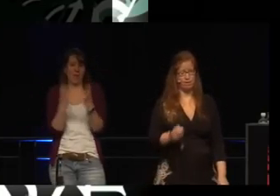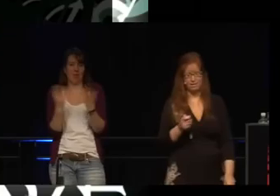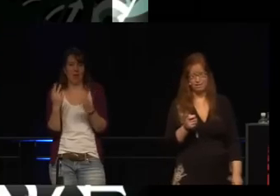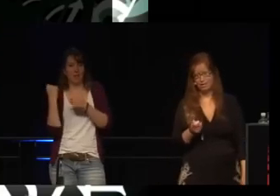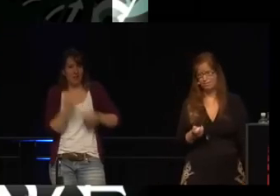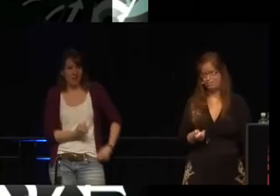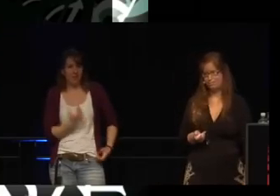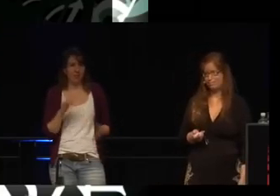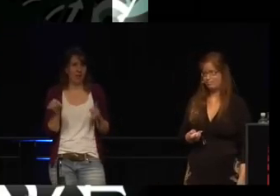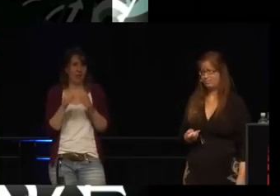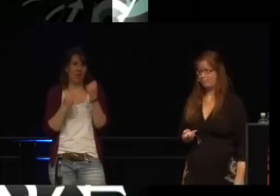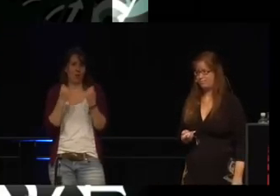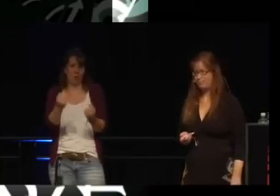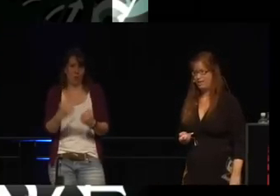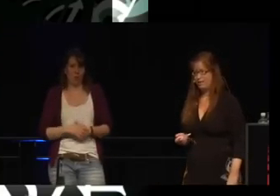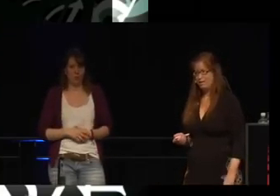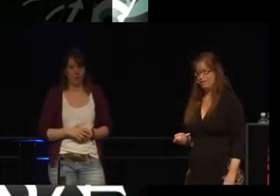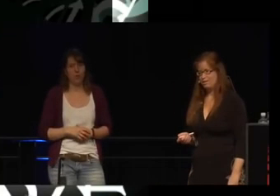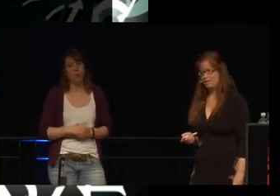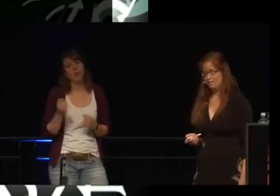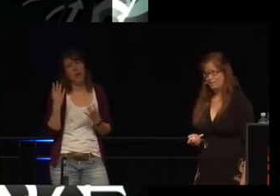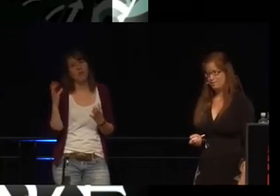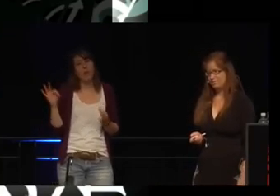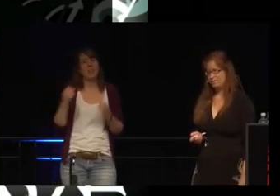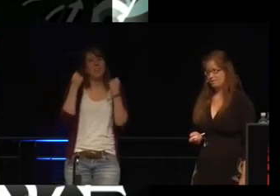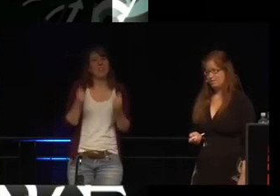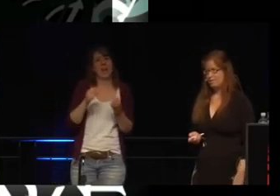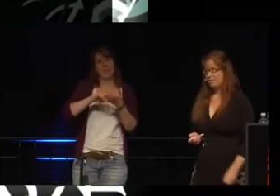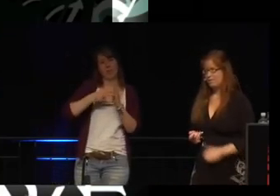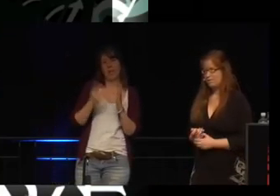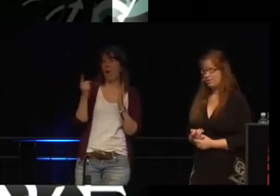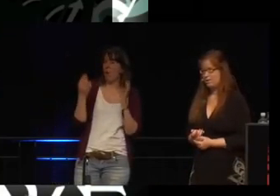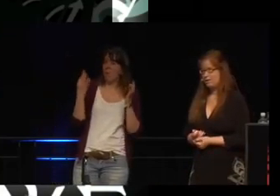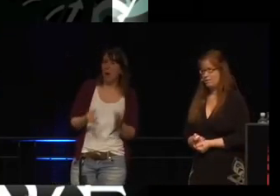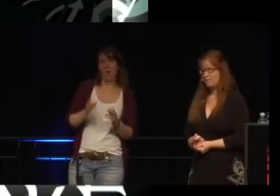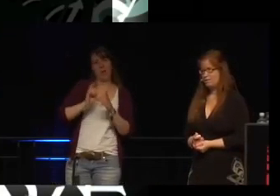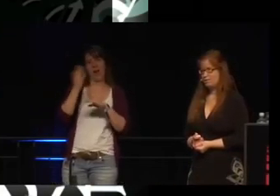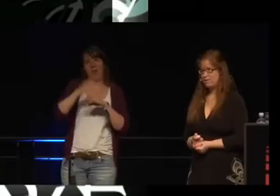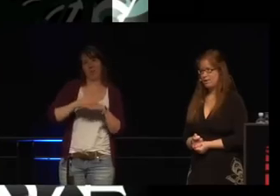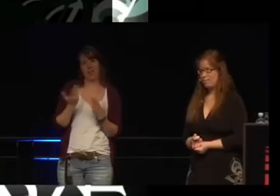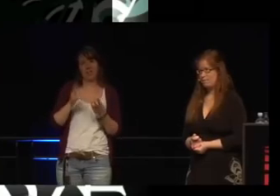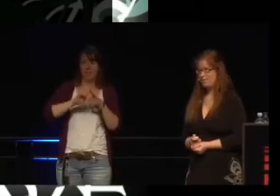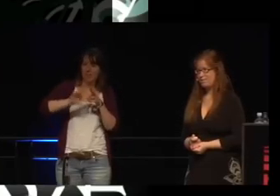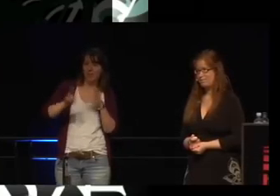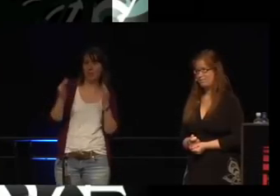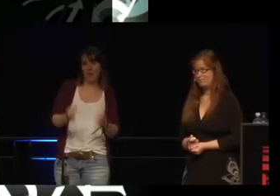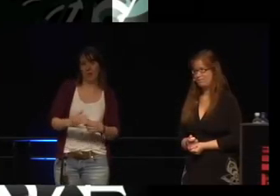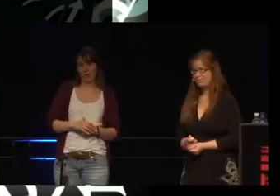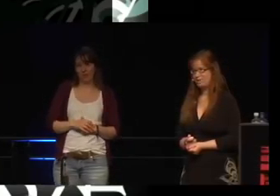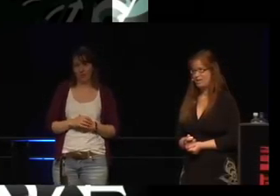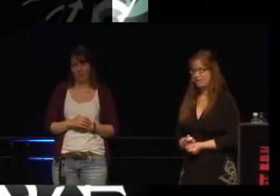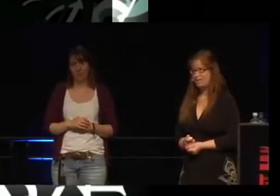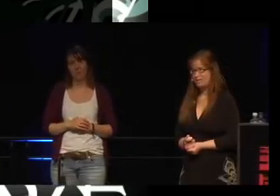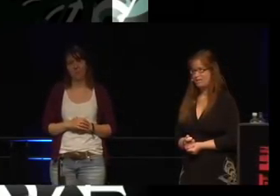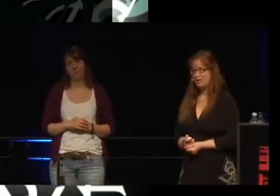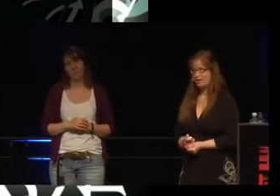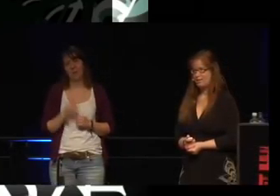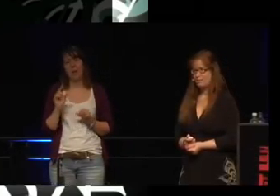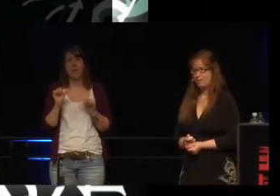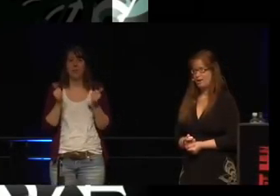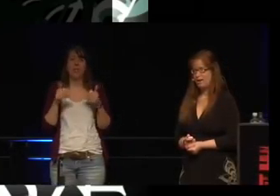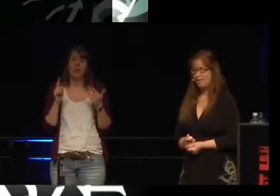Also, an airbag and seat belt for the digital age. And we also have to talk about